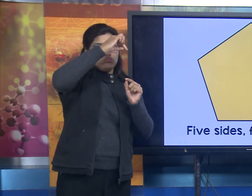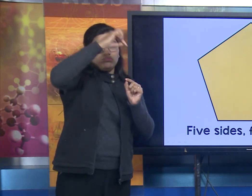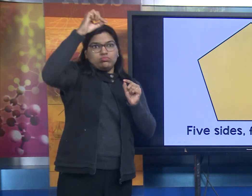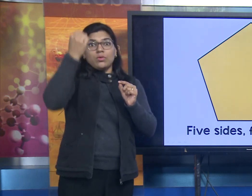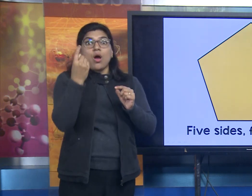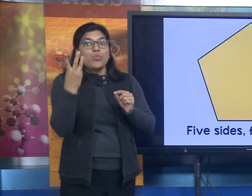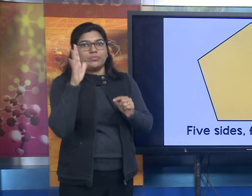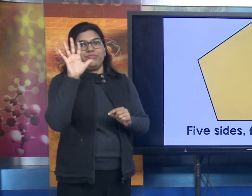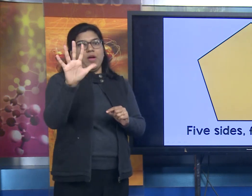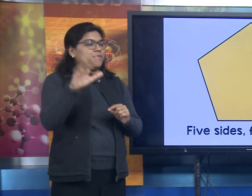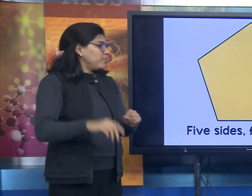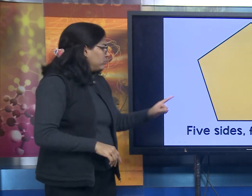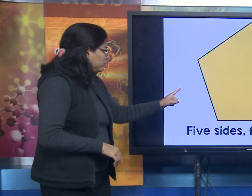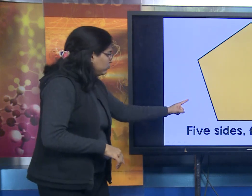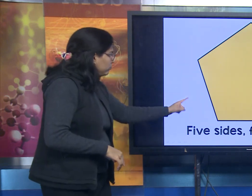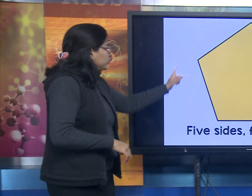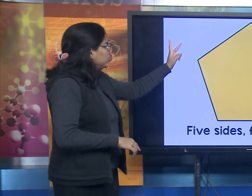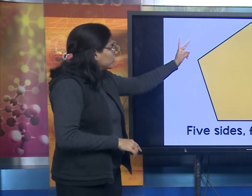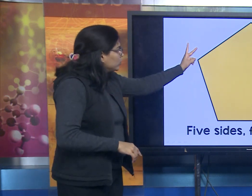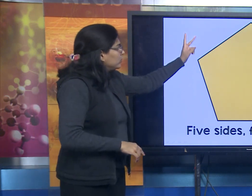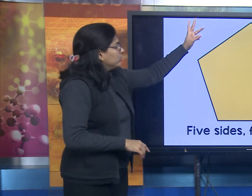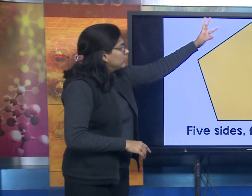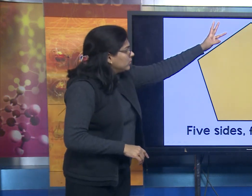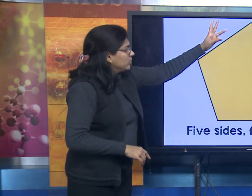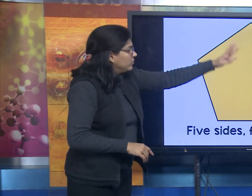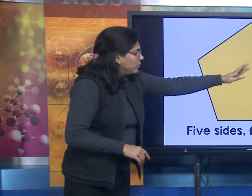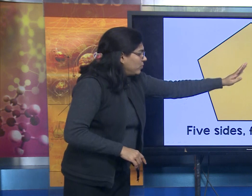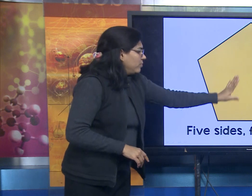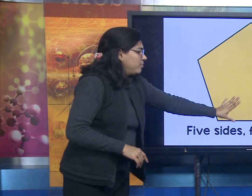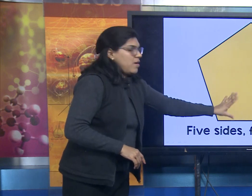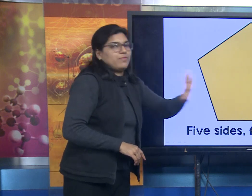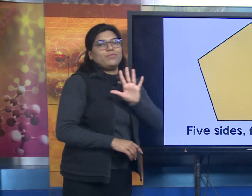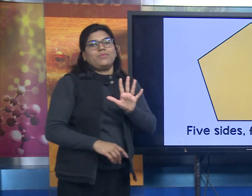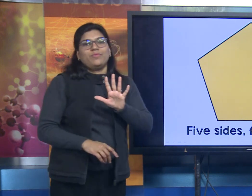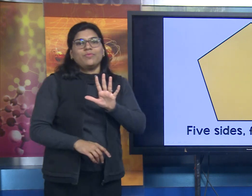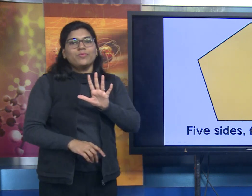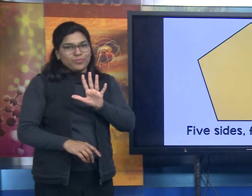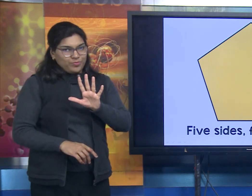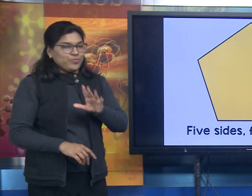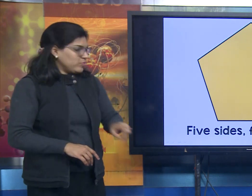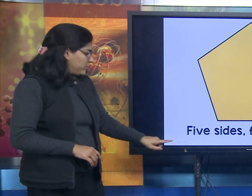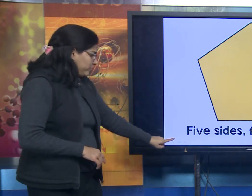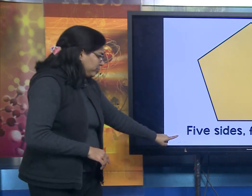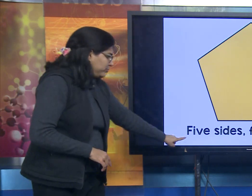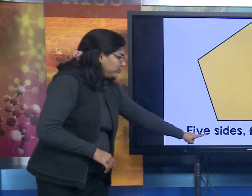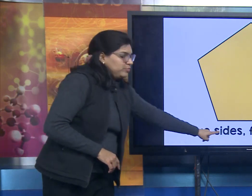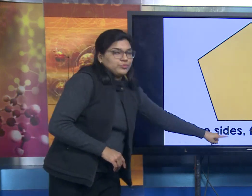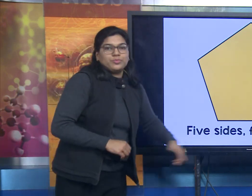Now it has one more line. See, it has 5 lines. 1, 2, 3, 4, 5. So this image has